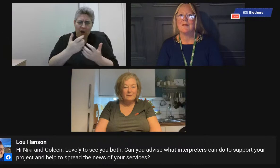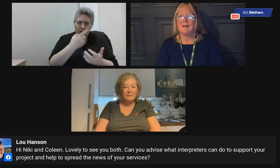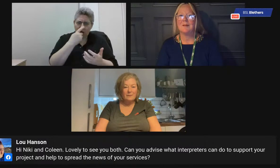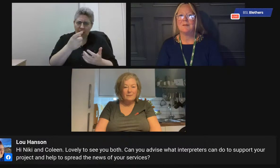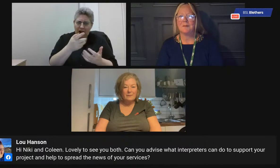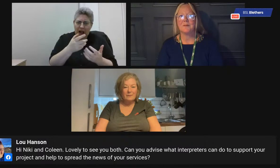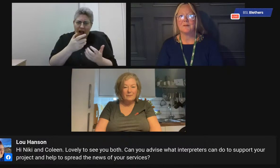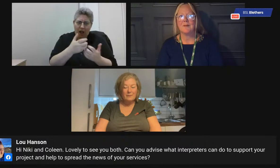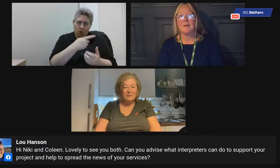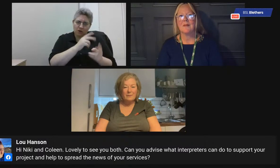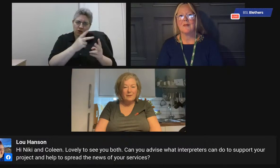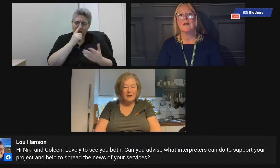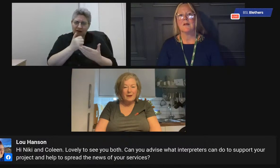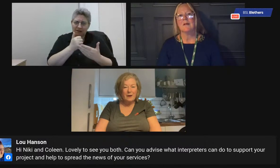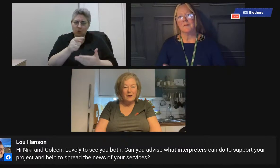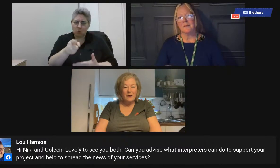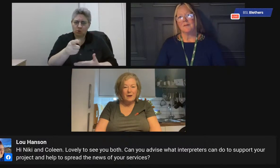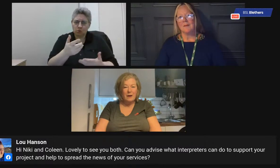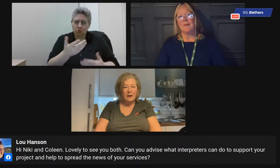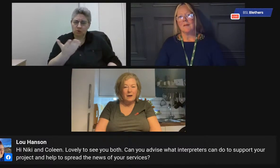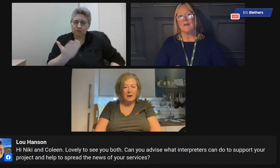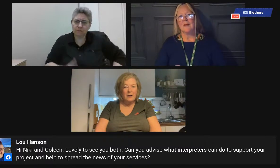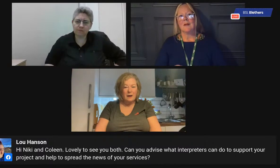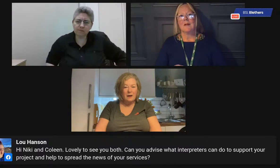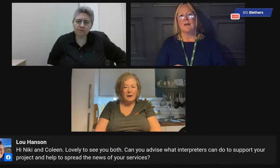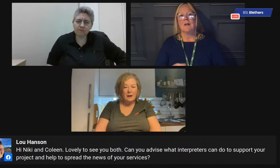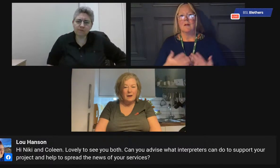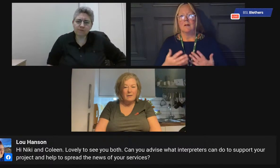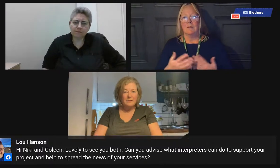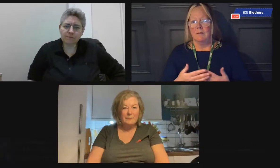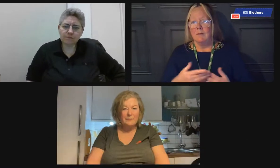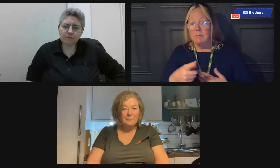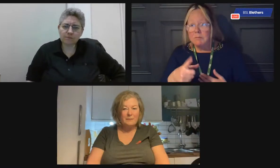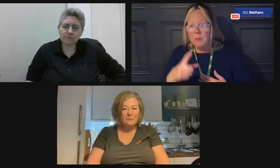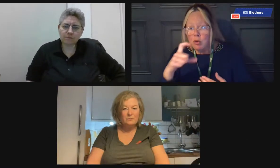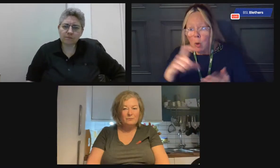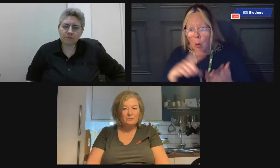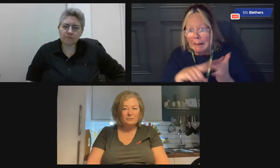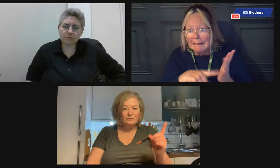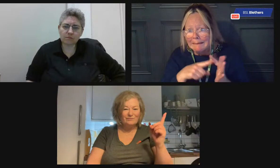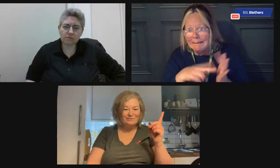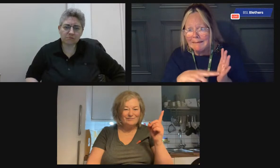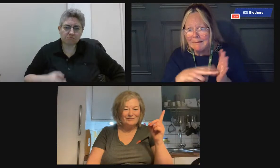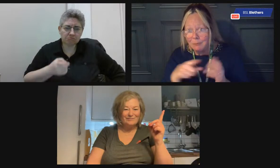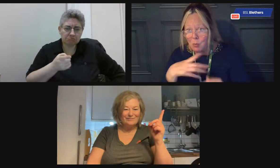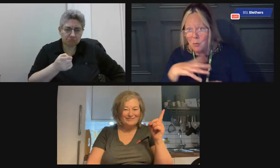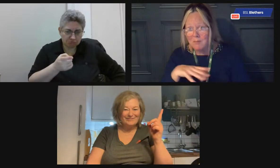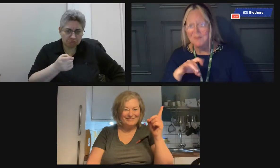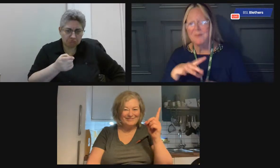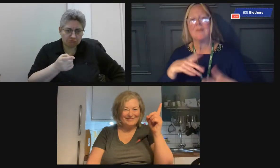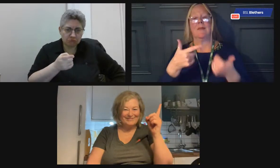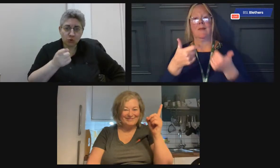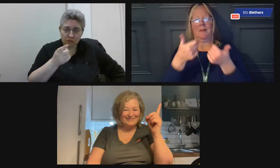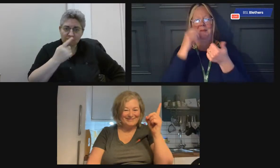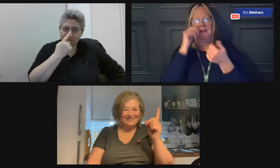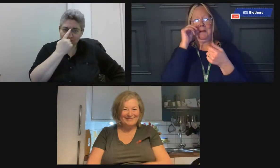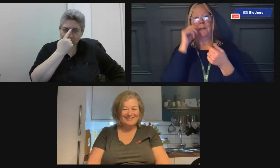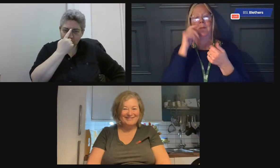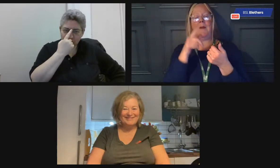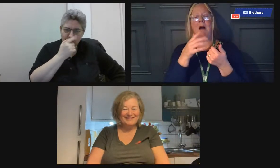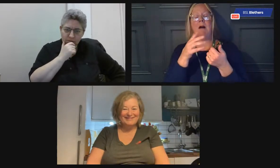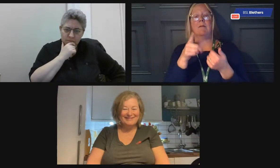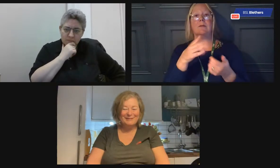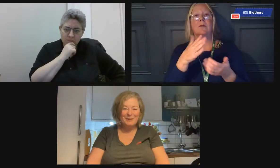of people. How can they help advertise your service and market your service for you? Colin, do you want to come in?